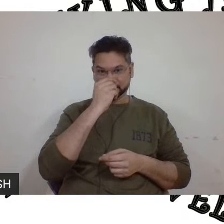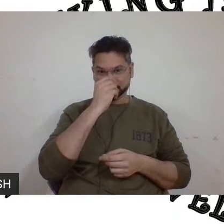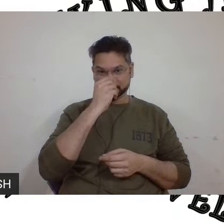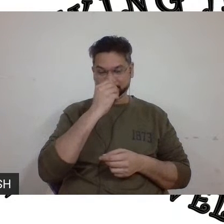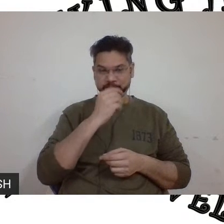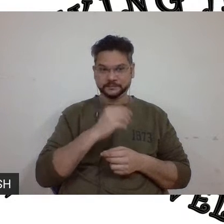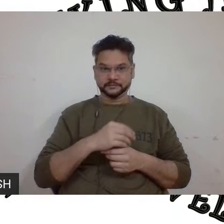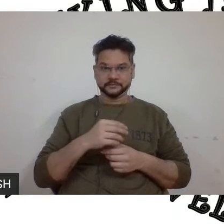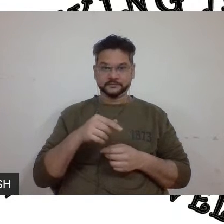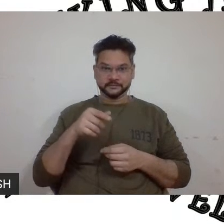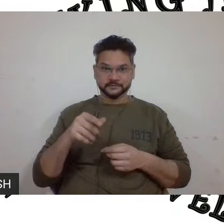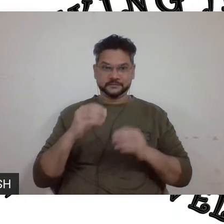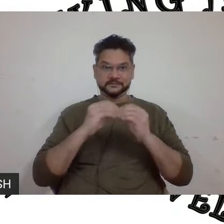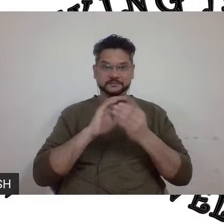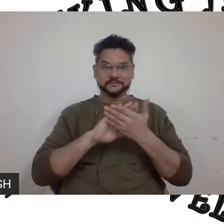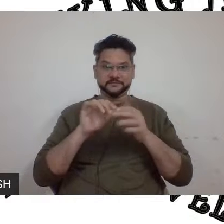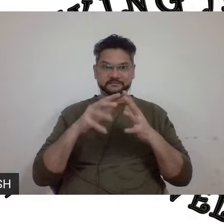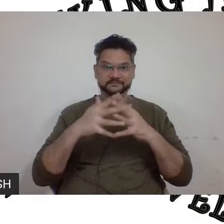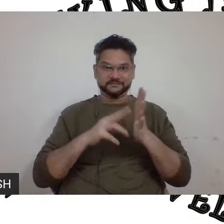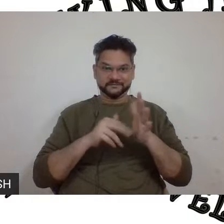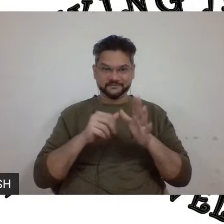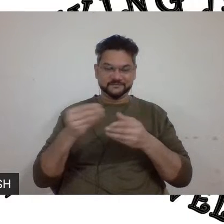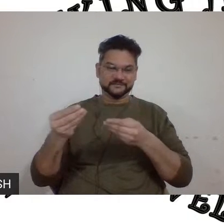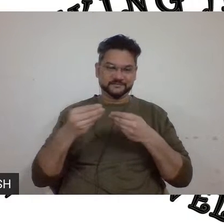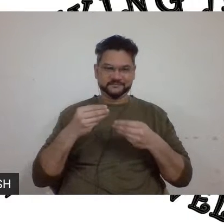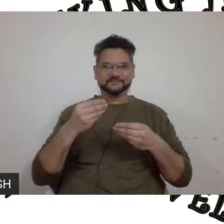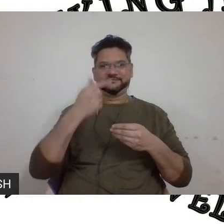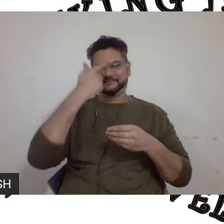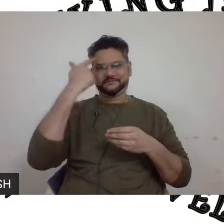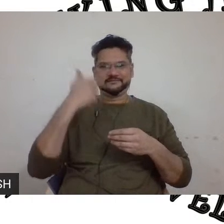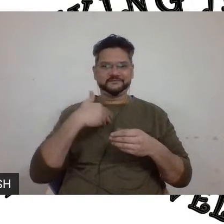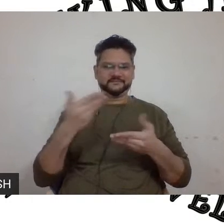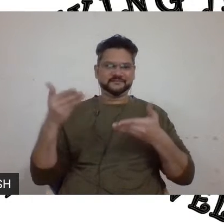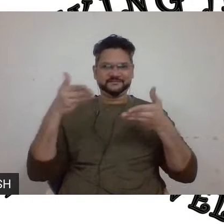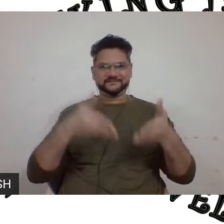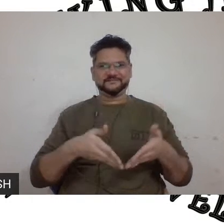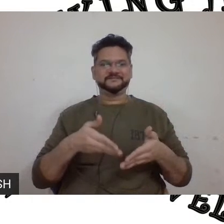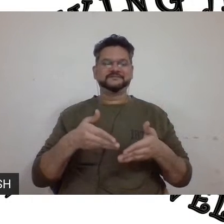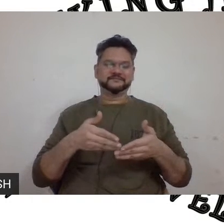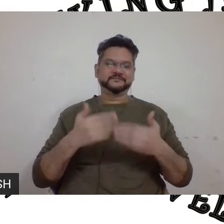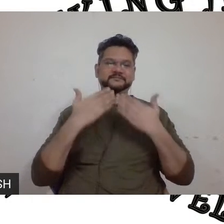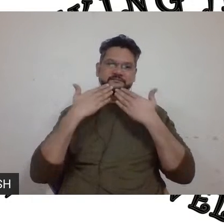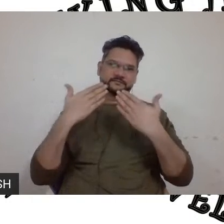opportunity to be here. I want to